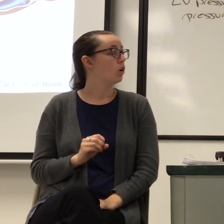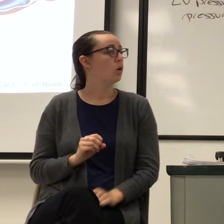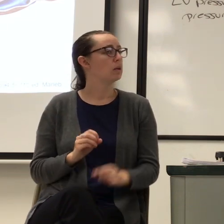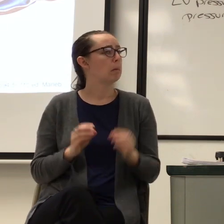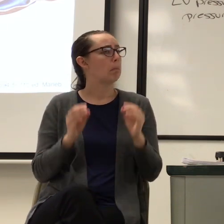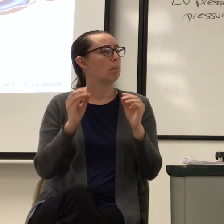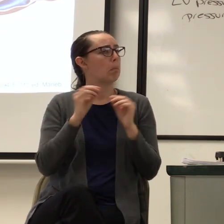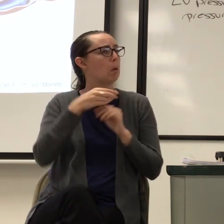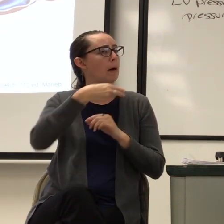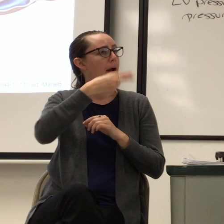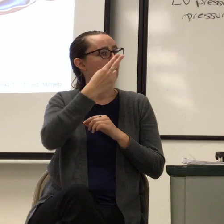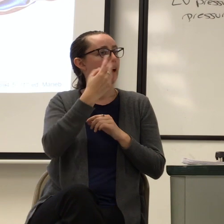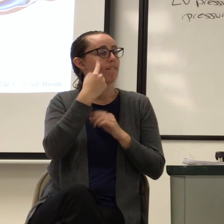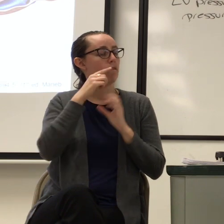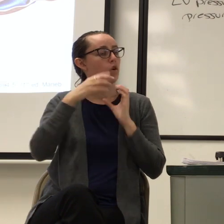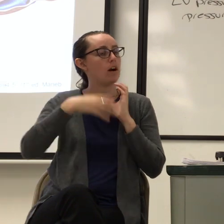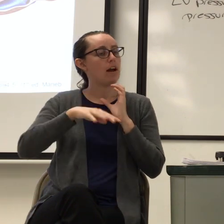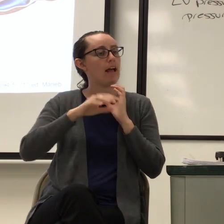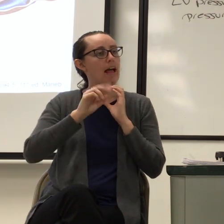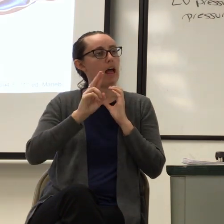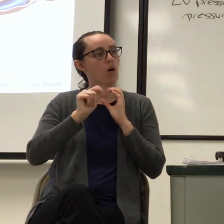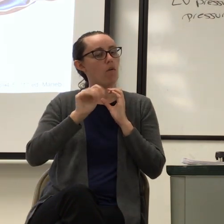like that.